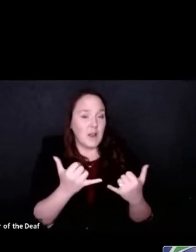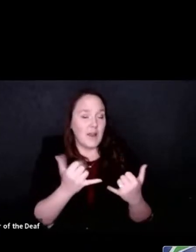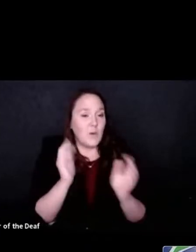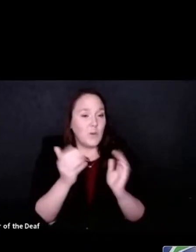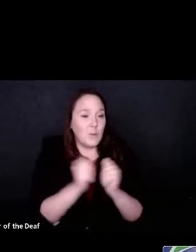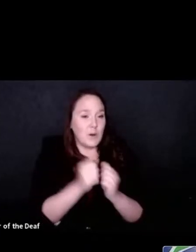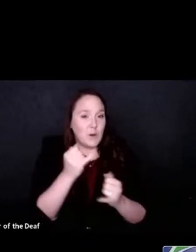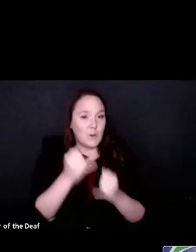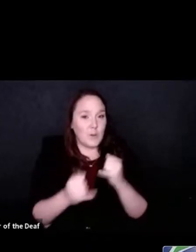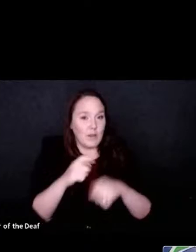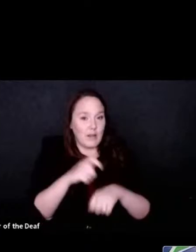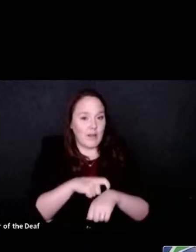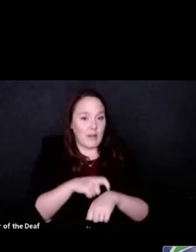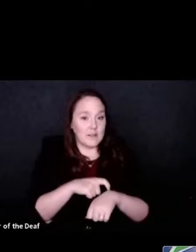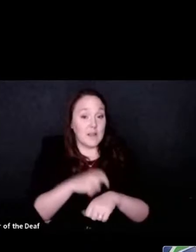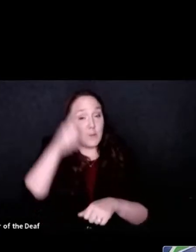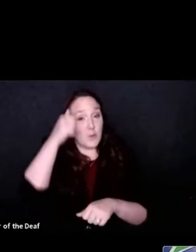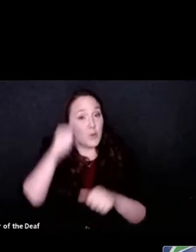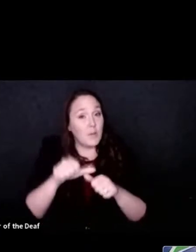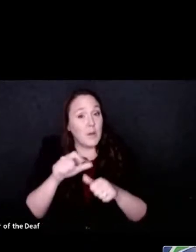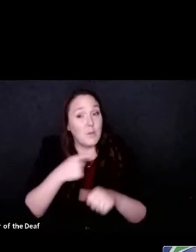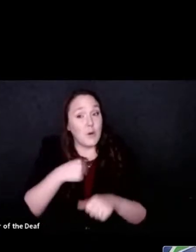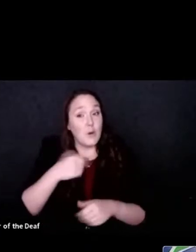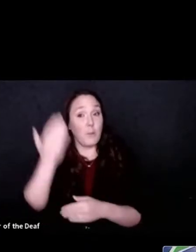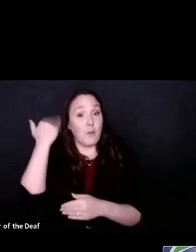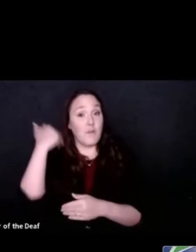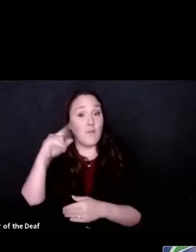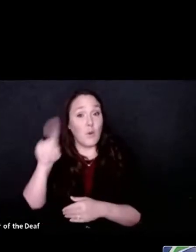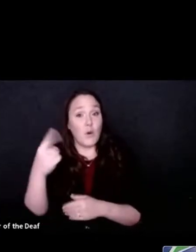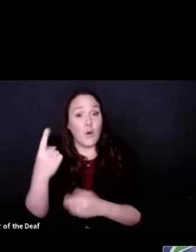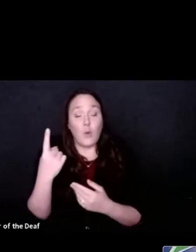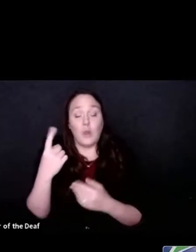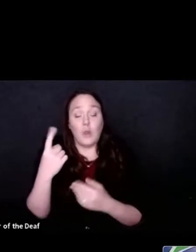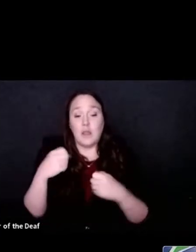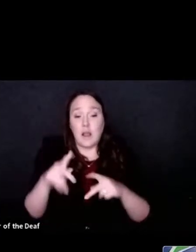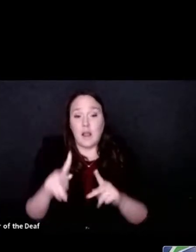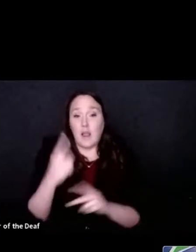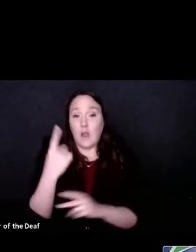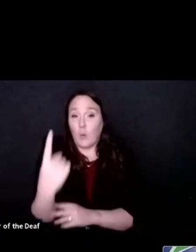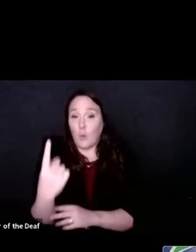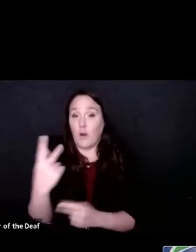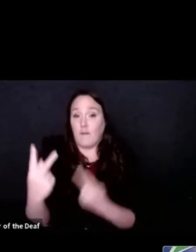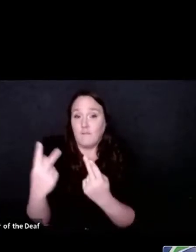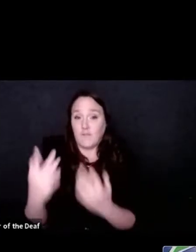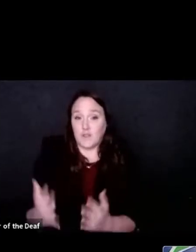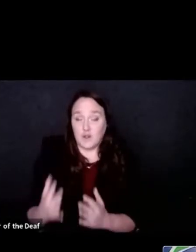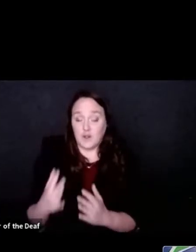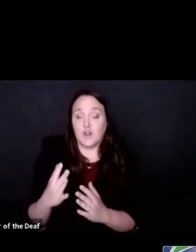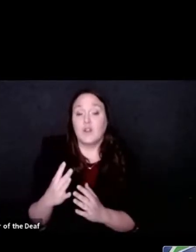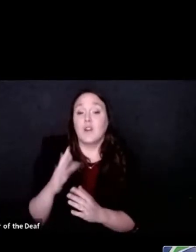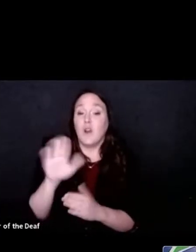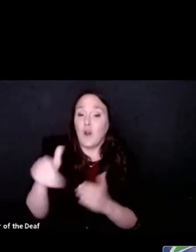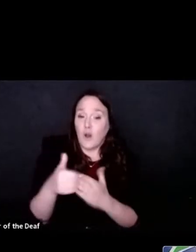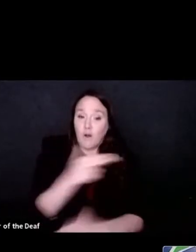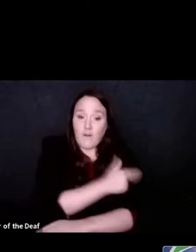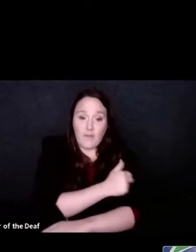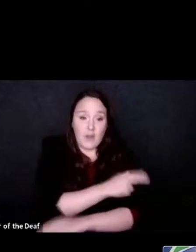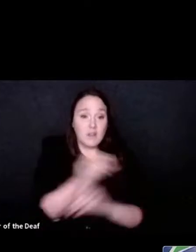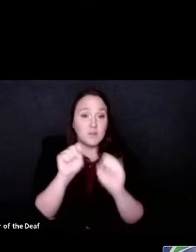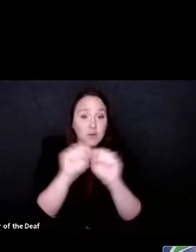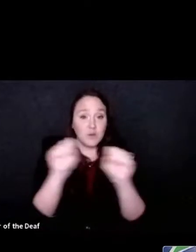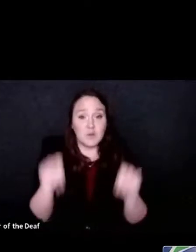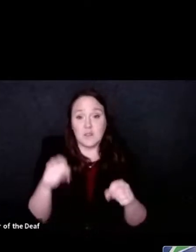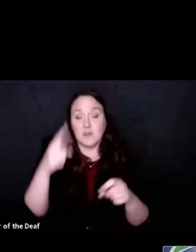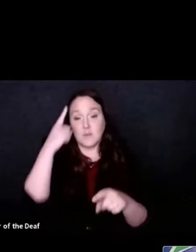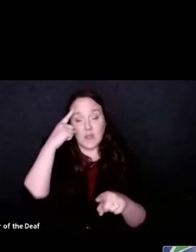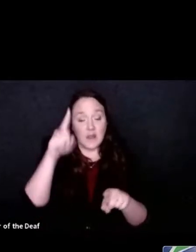We were only allowing 1 designated visitor at that time. All of the hospital systems have agreed to